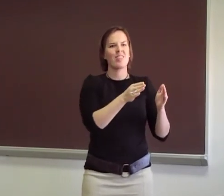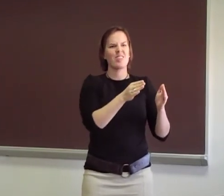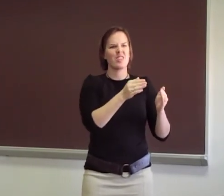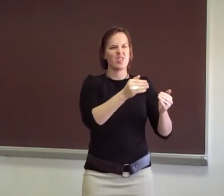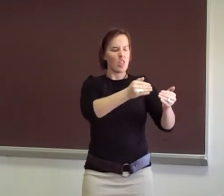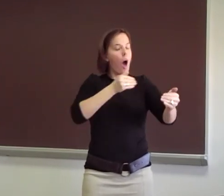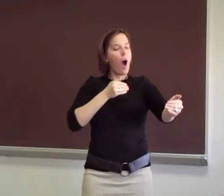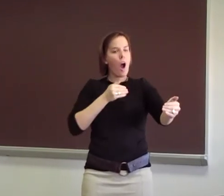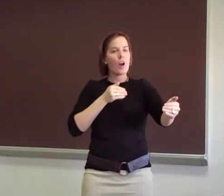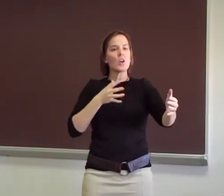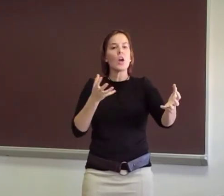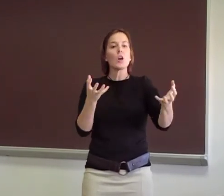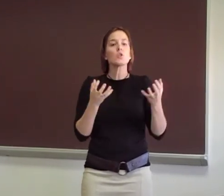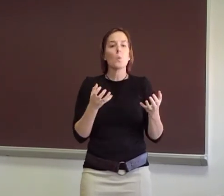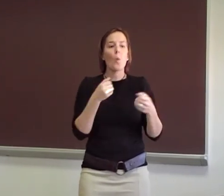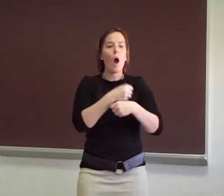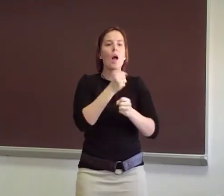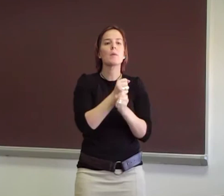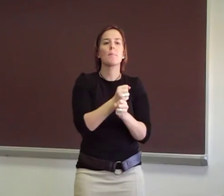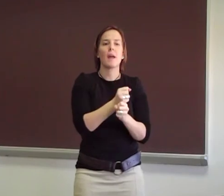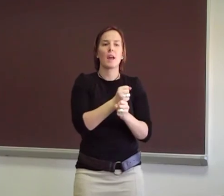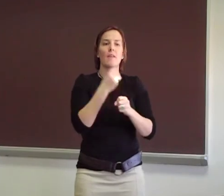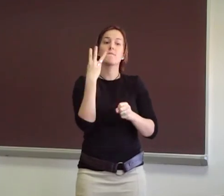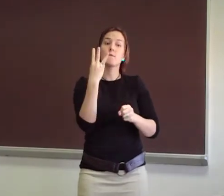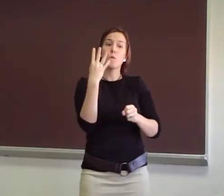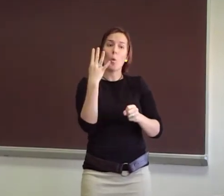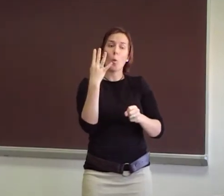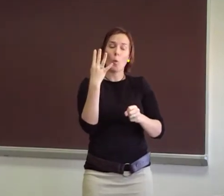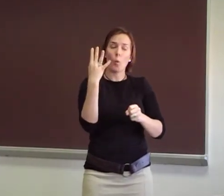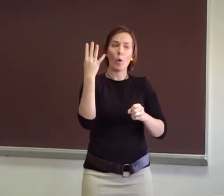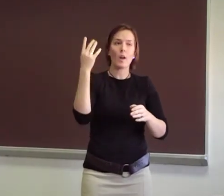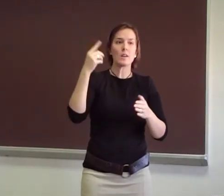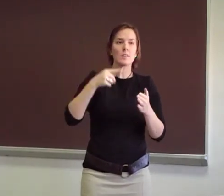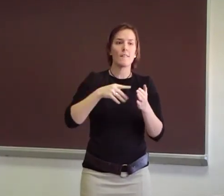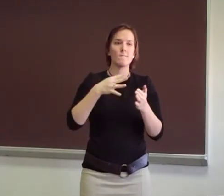so that it'll be 4 feet wide and 8 feet long.